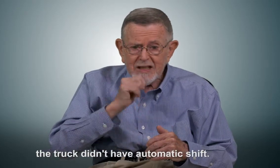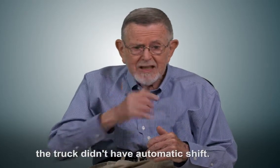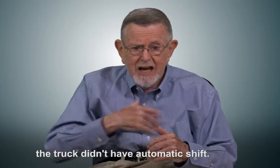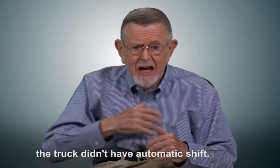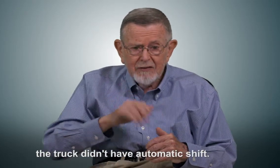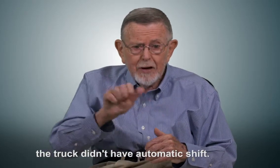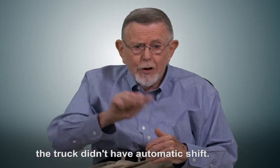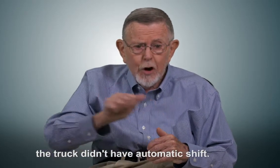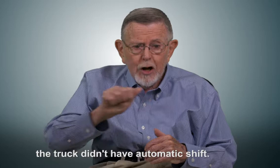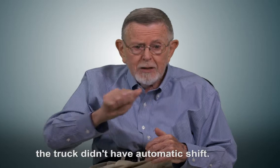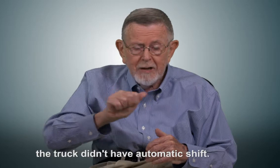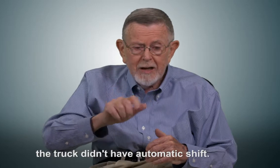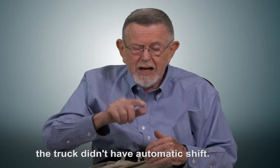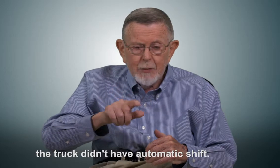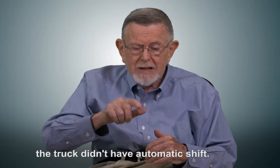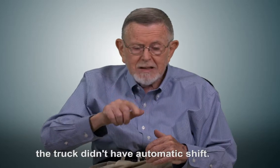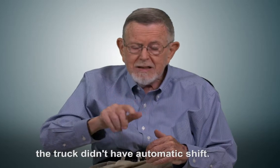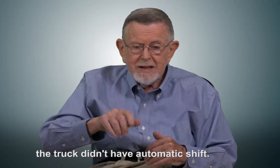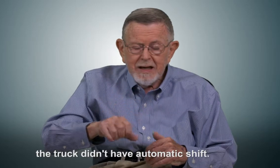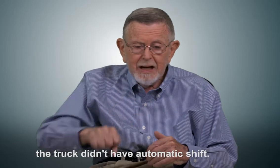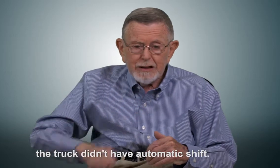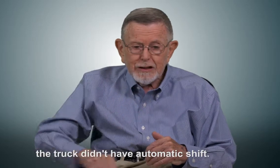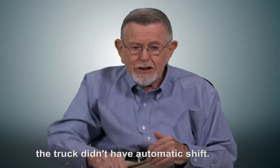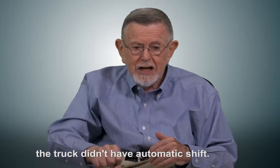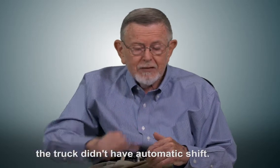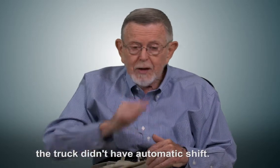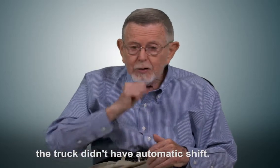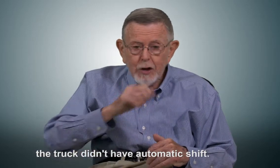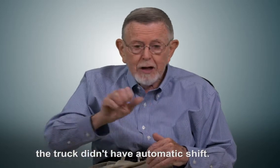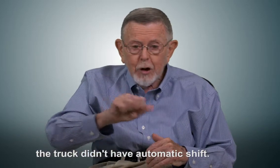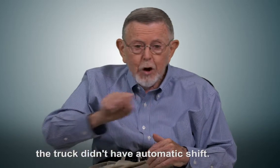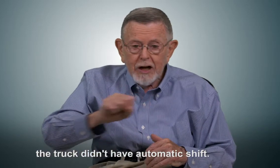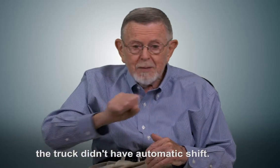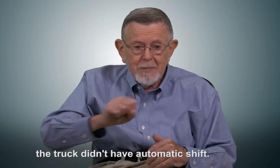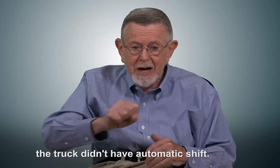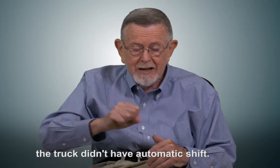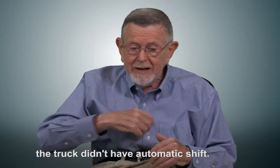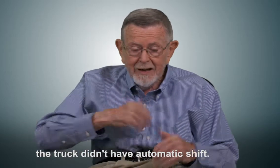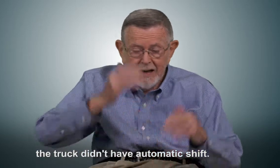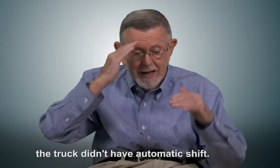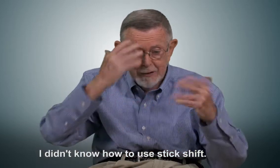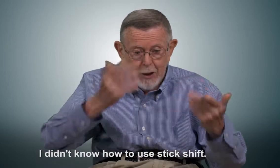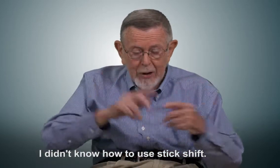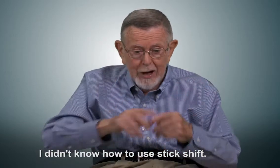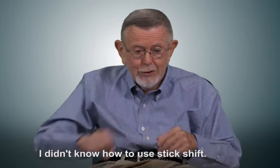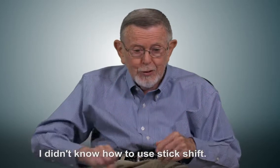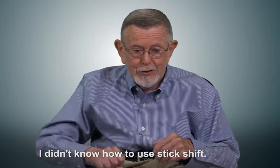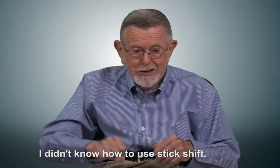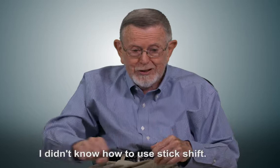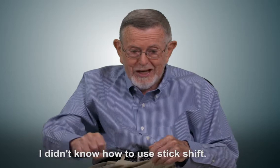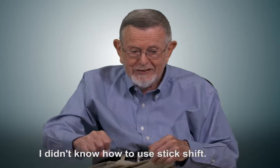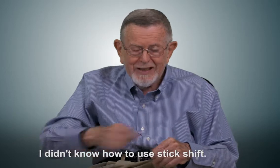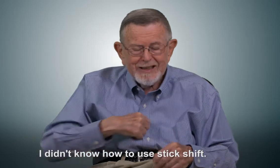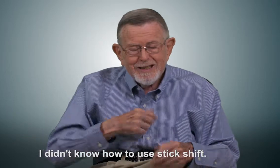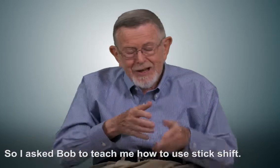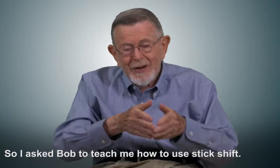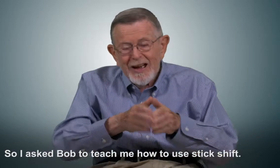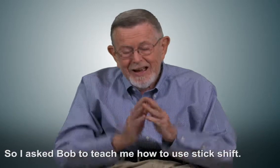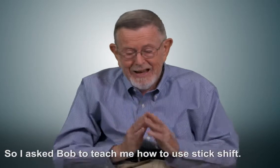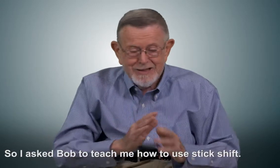didn't have a shift, not automatic. I didn't know how to do the shift. So I had